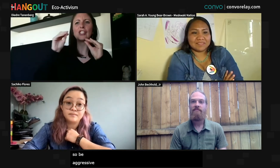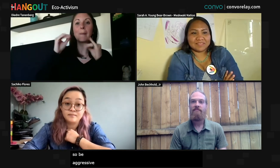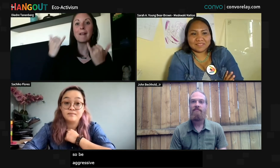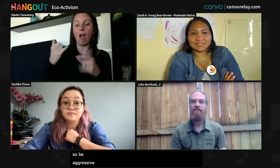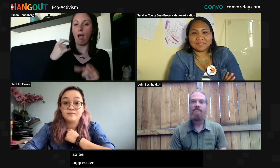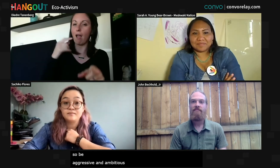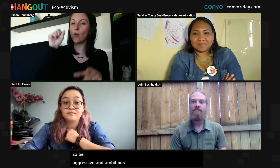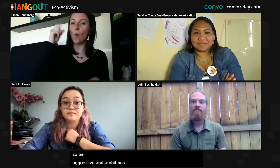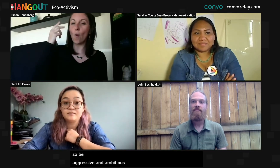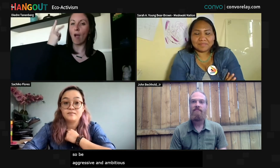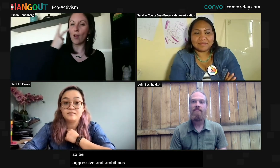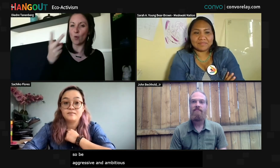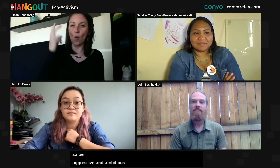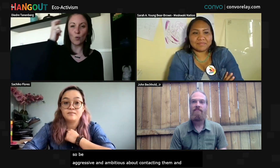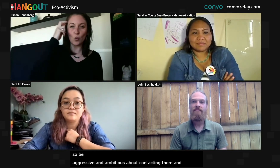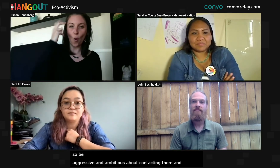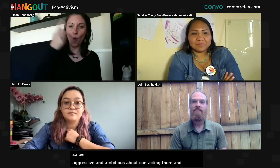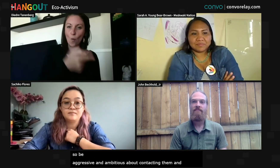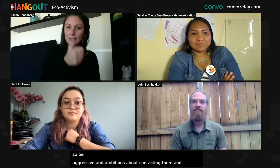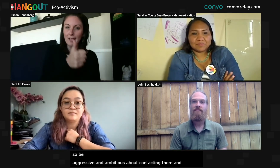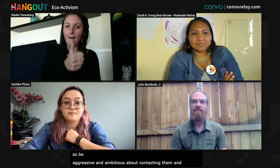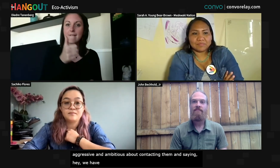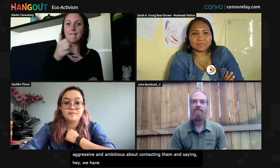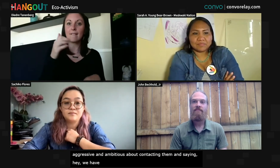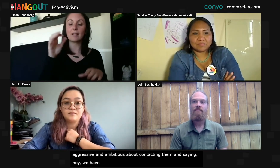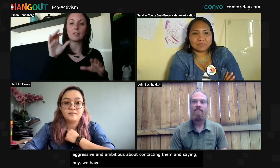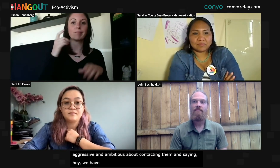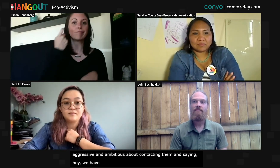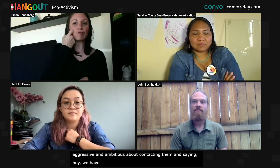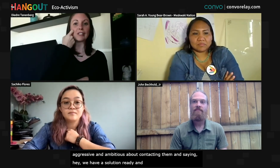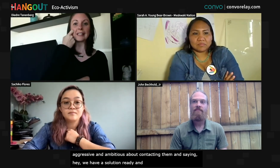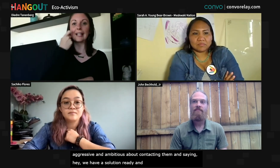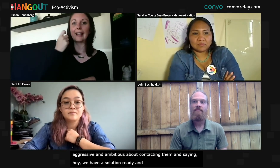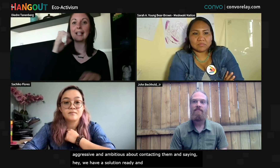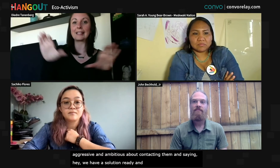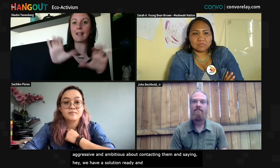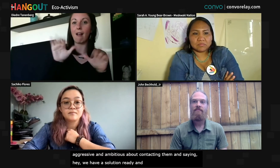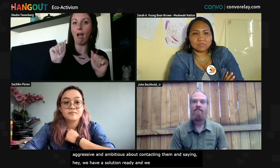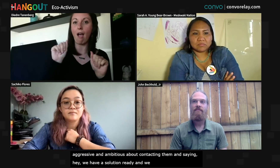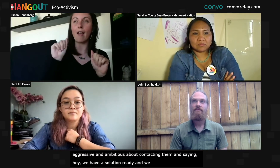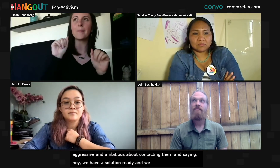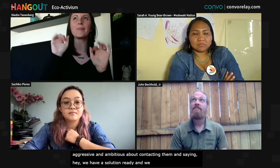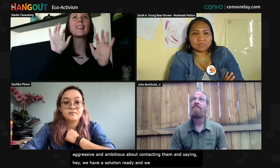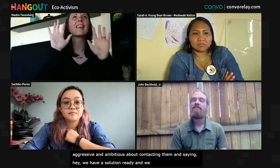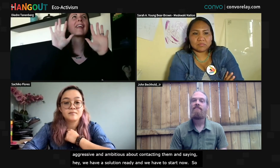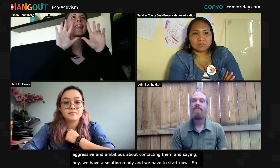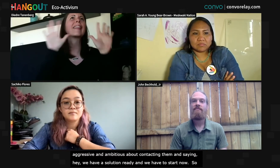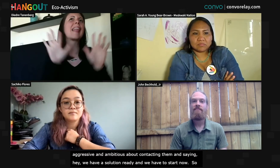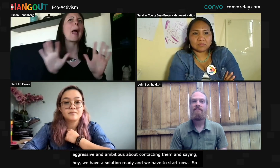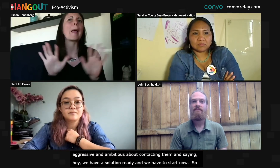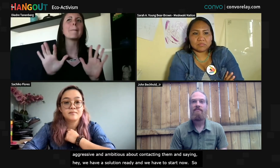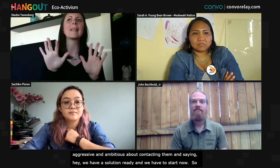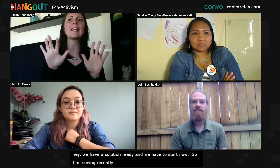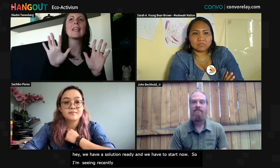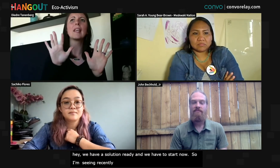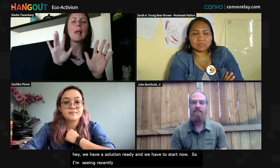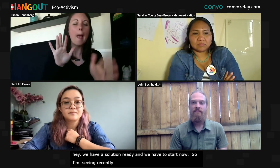solution ready. And we got to start now. So I'm seeing recently they